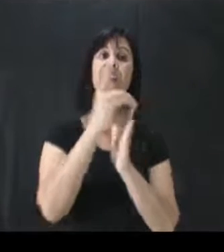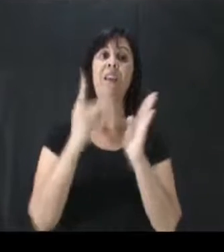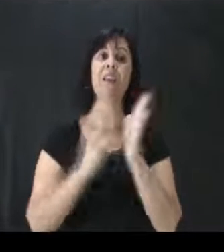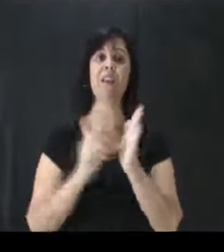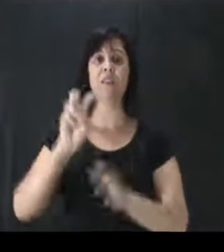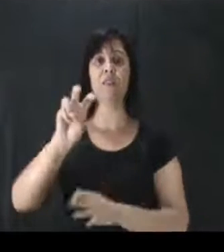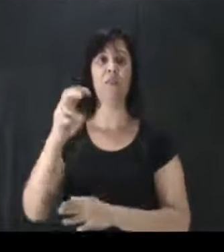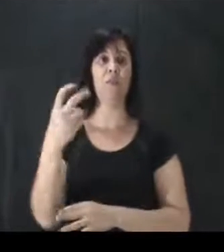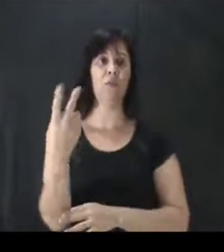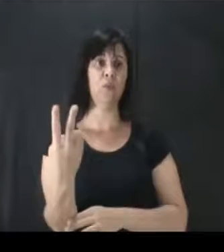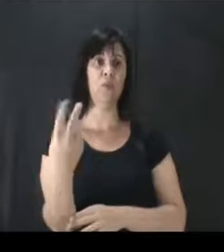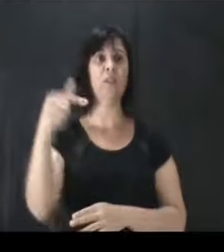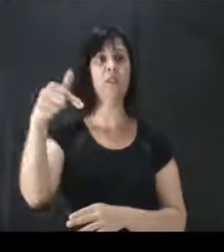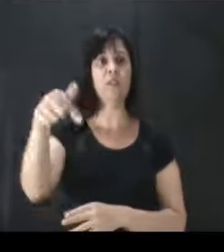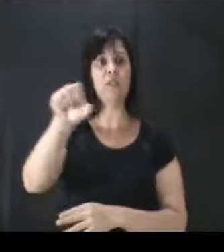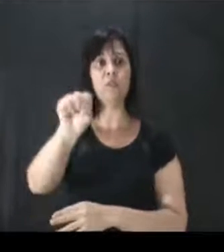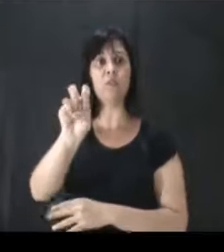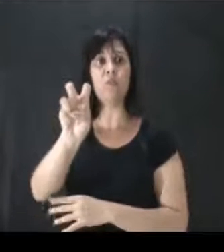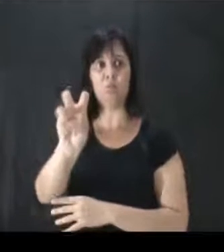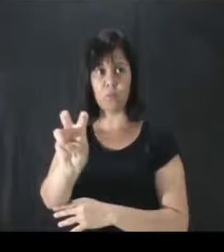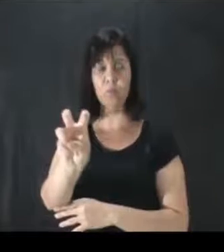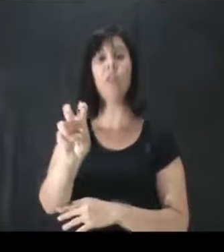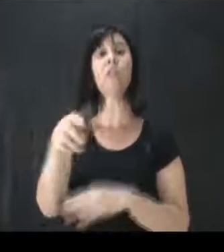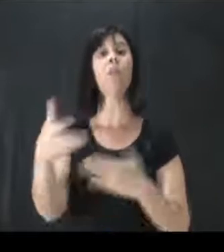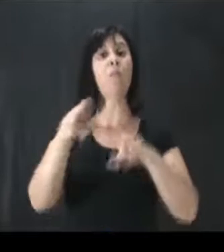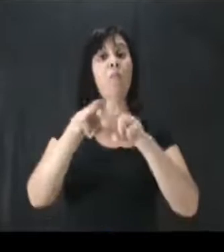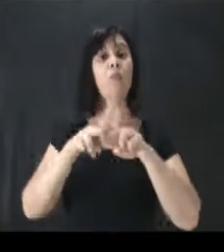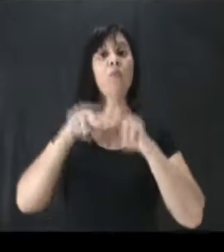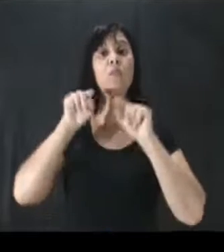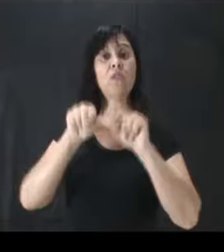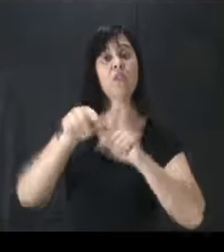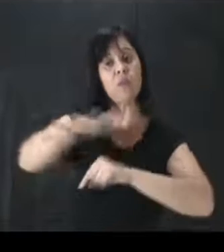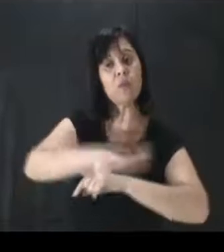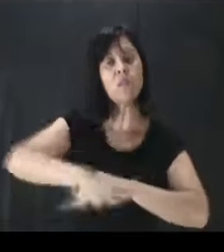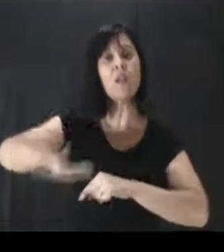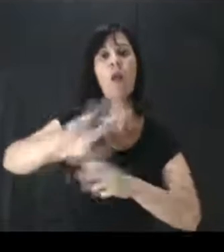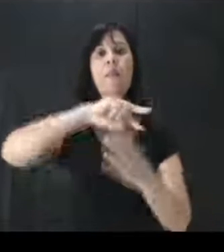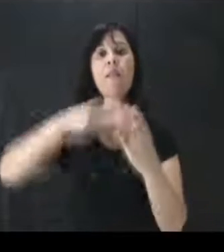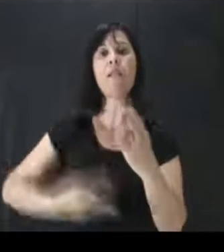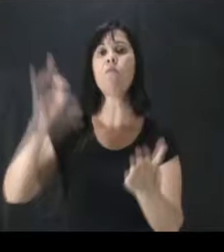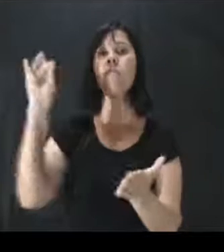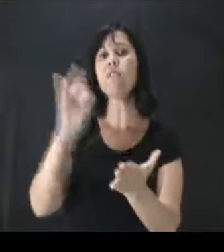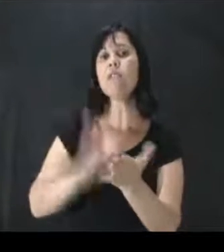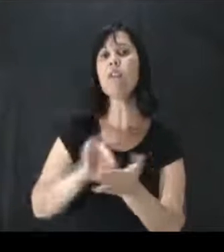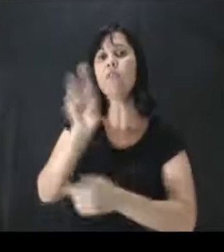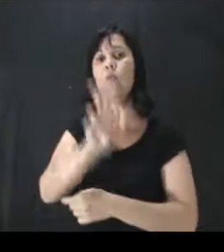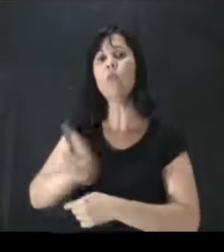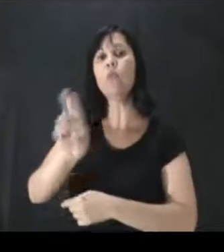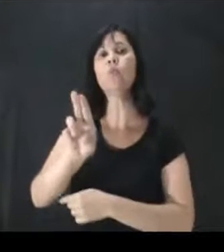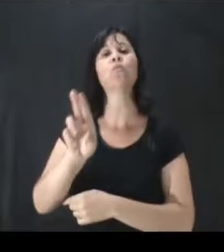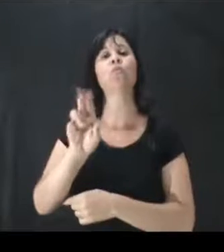of these IMEBs units that we found the necessary bilingual scenario for this student